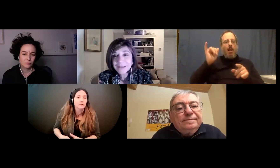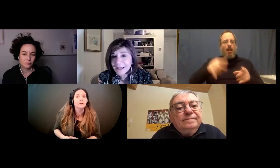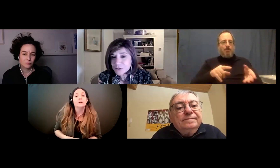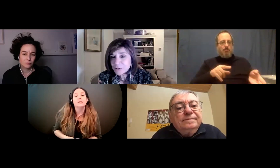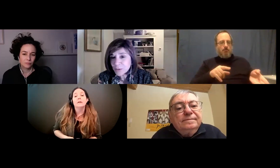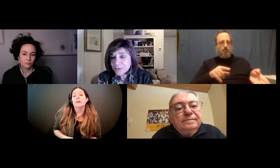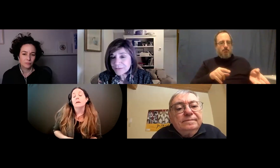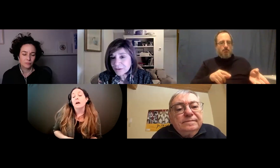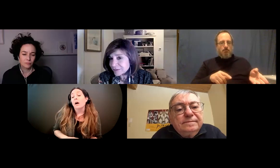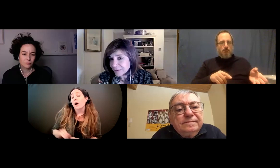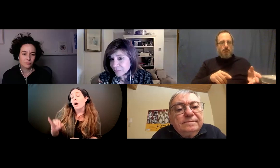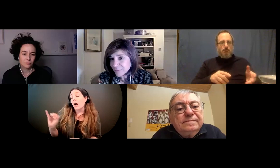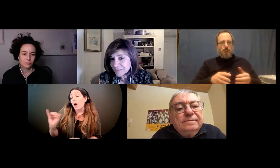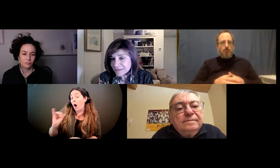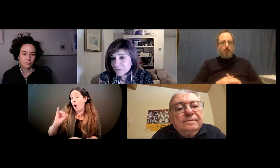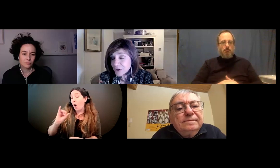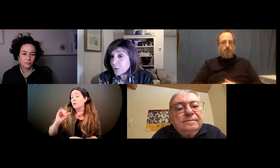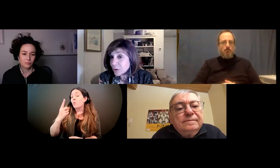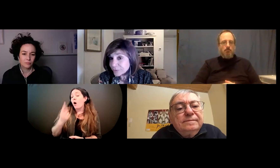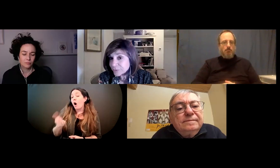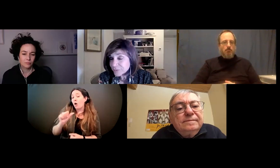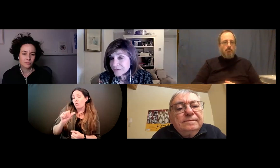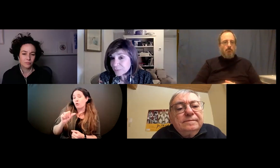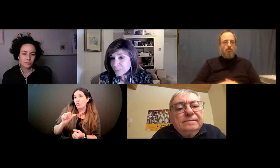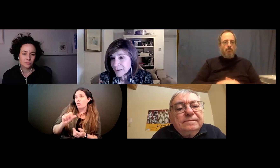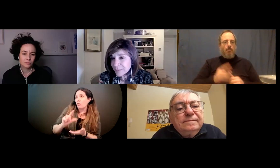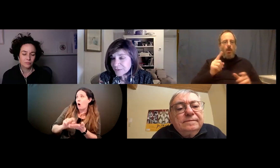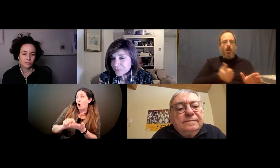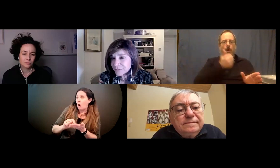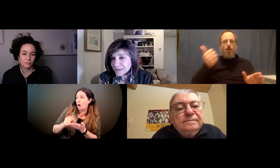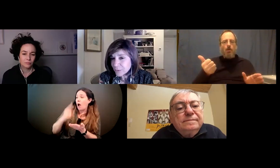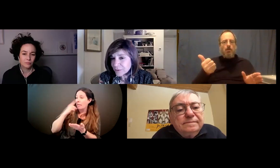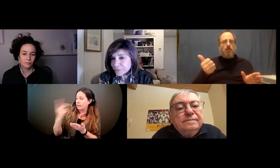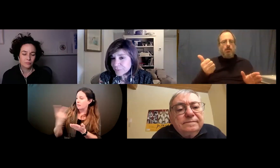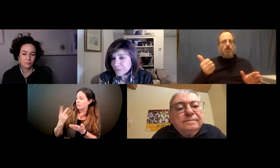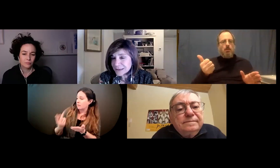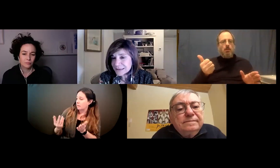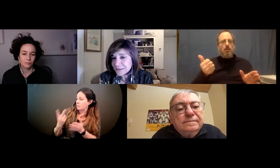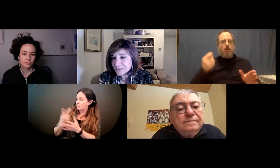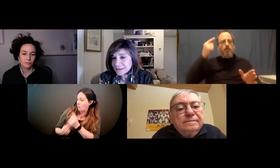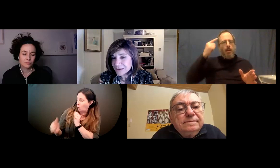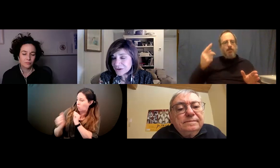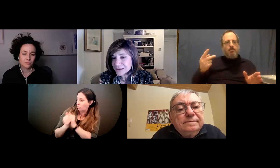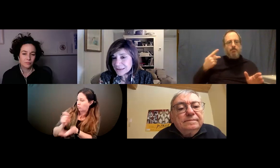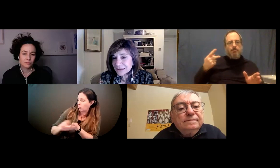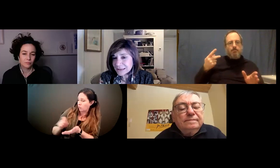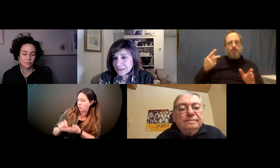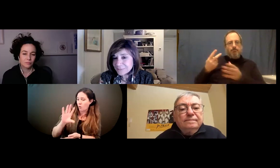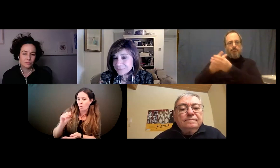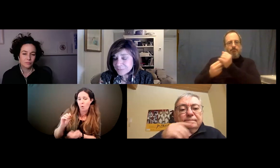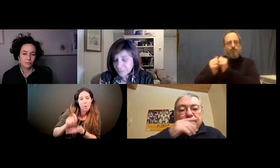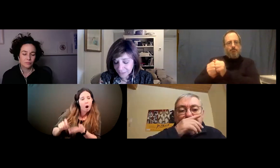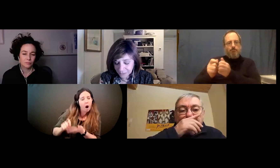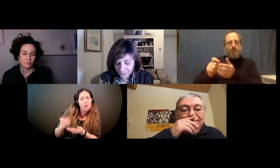And I think actually one of the articles I wrote about this was co-authored with Seymour Papert. I'm not sure if it's co-authored, but he's definitely mentioned as